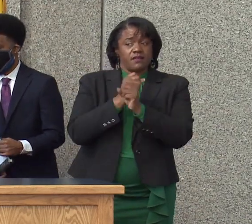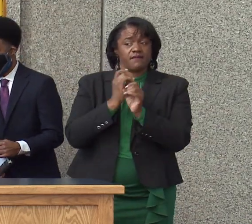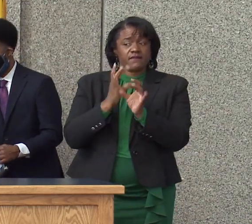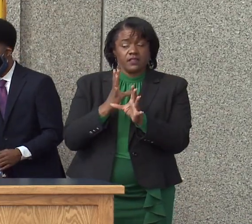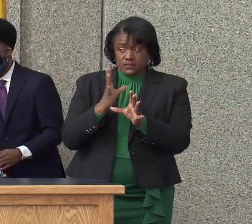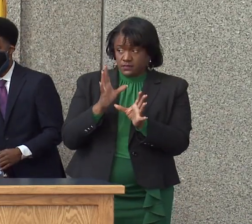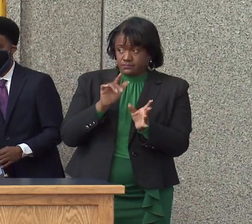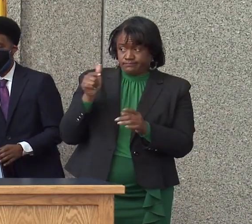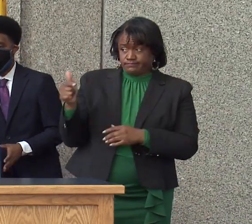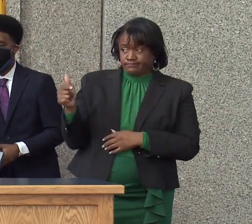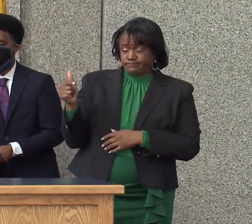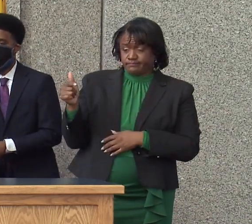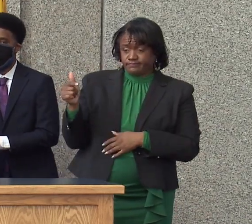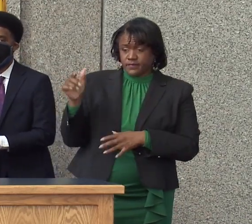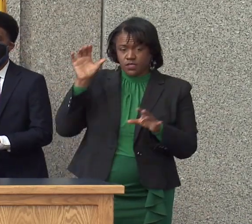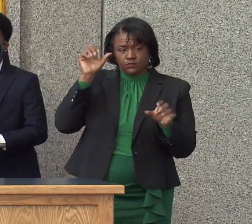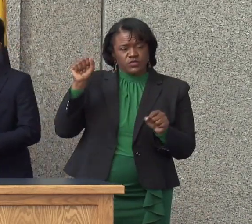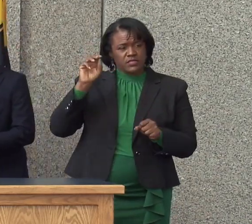President.